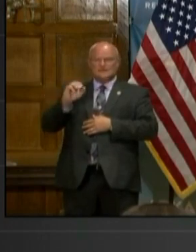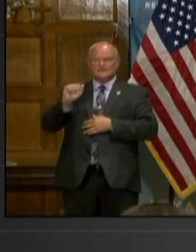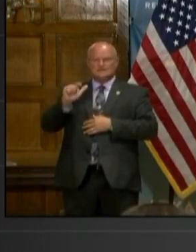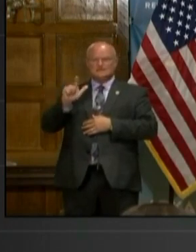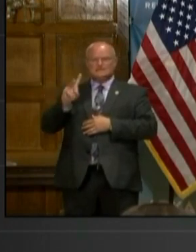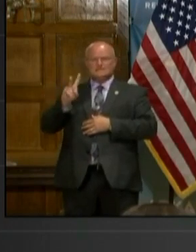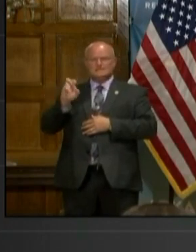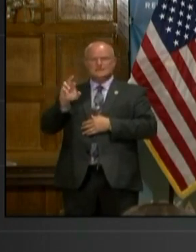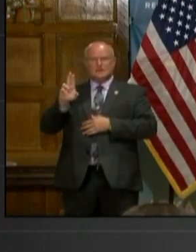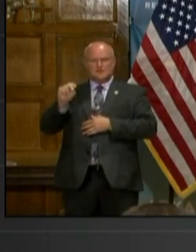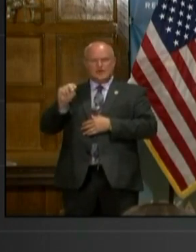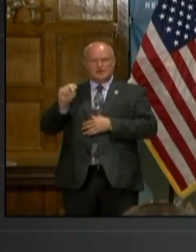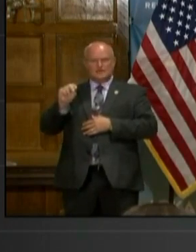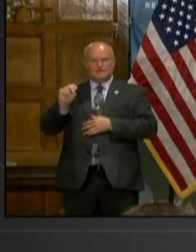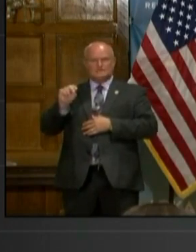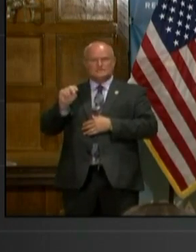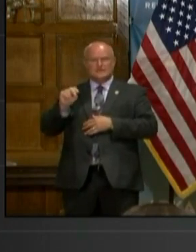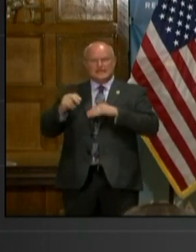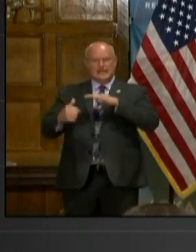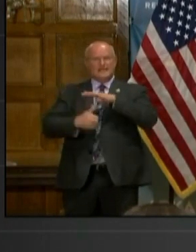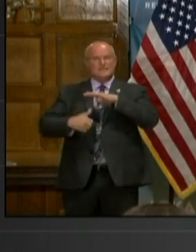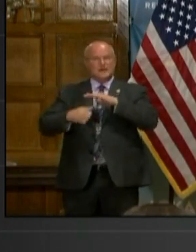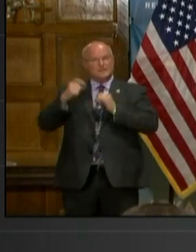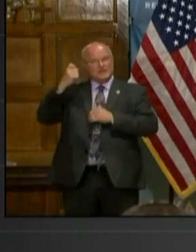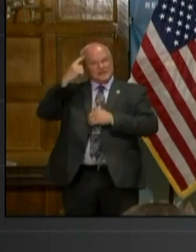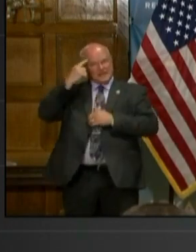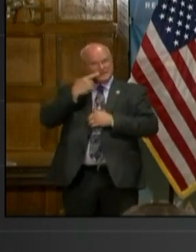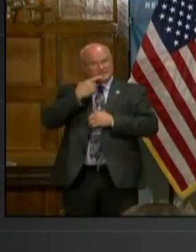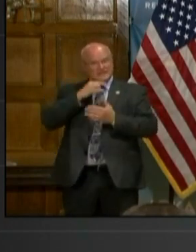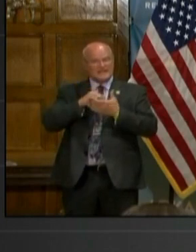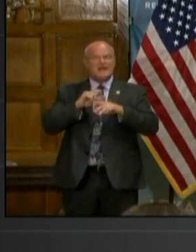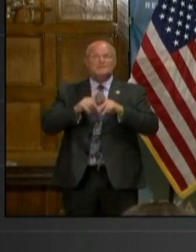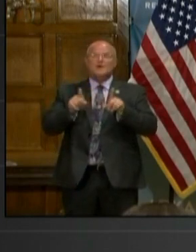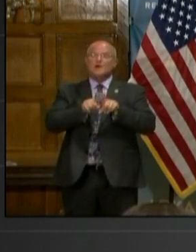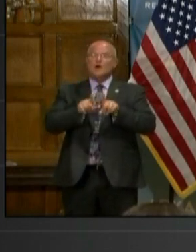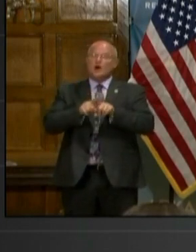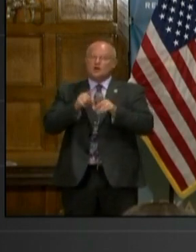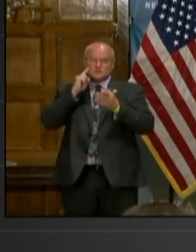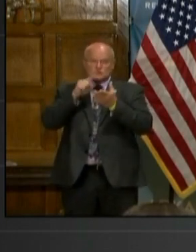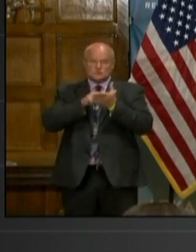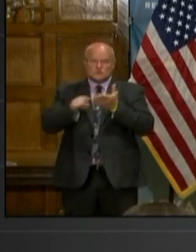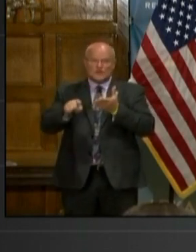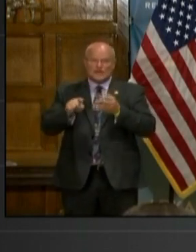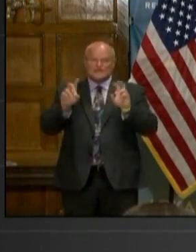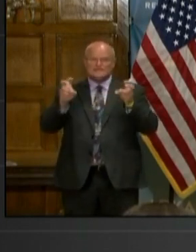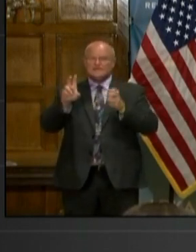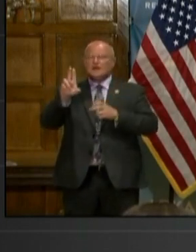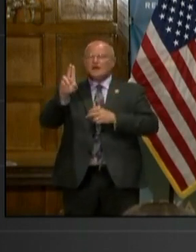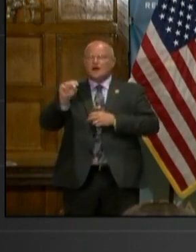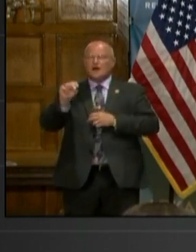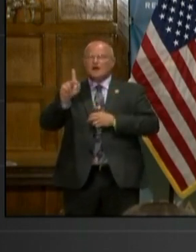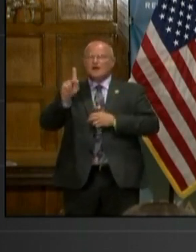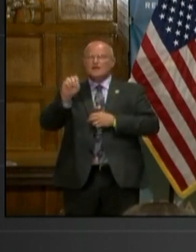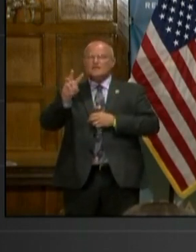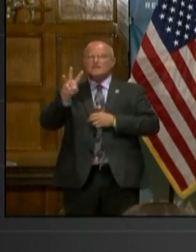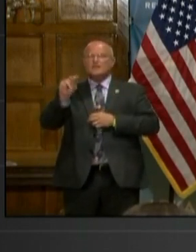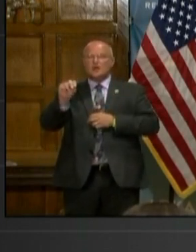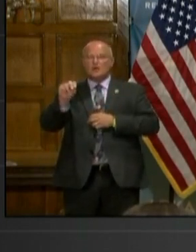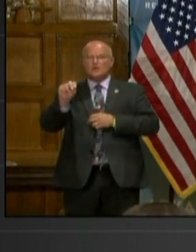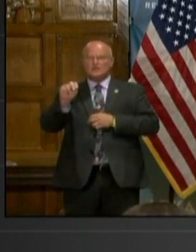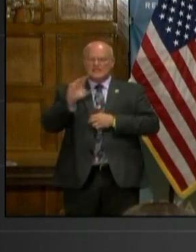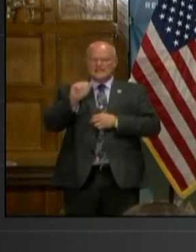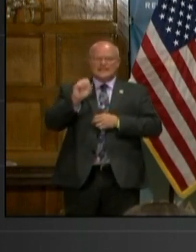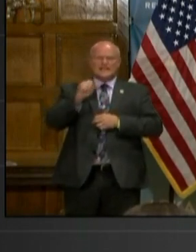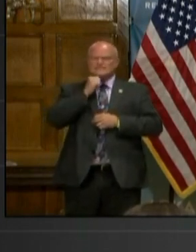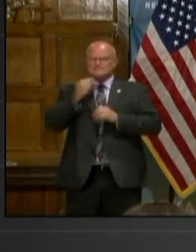Malvern. Down at the bottom, the governor didn't mention that, but we also track the unknowns, those cases where we've not been